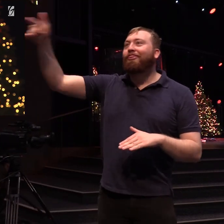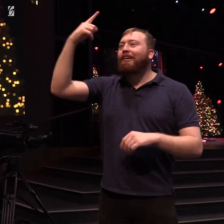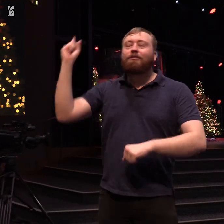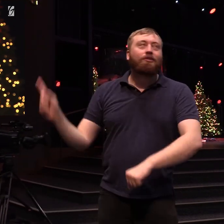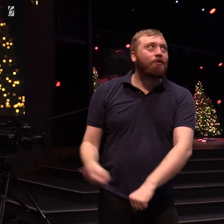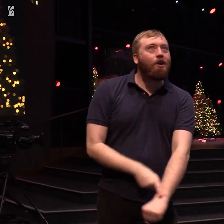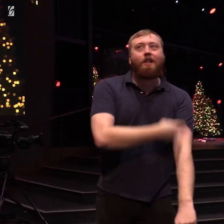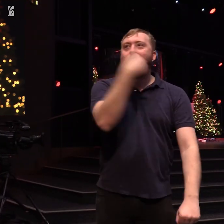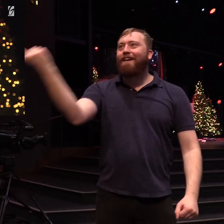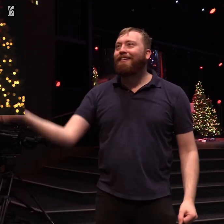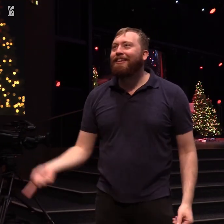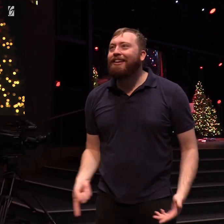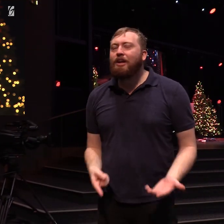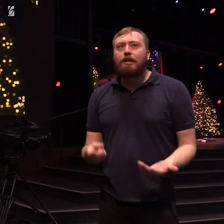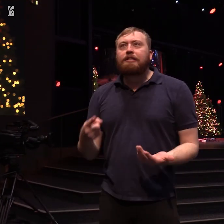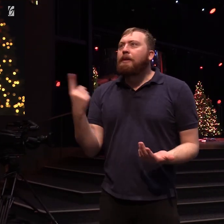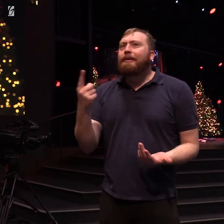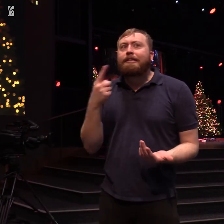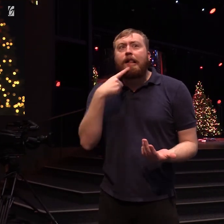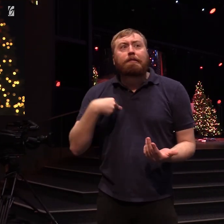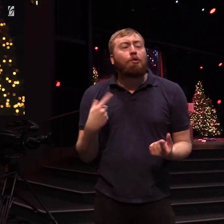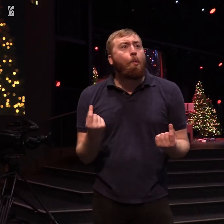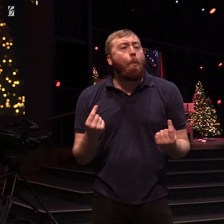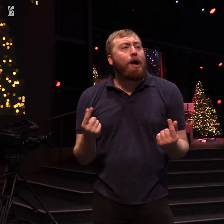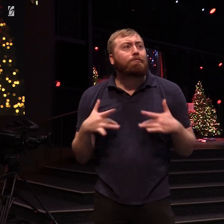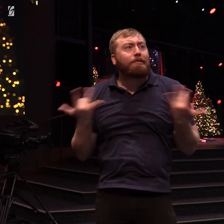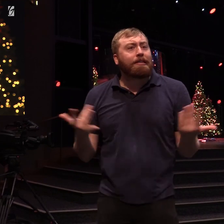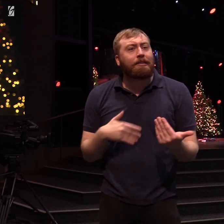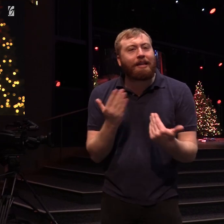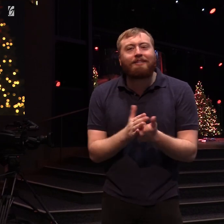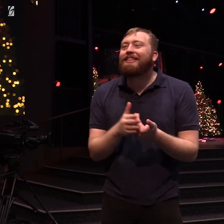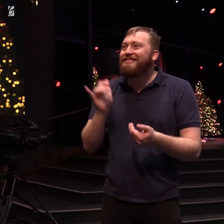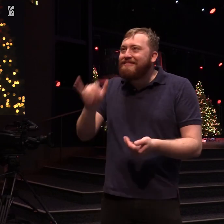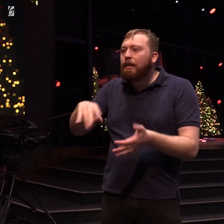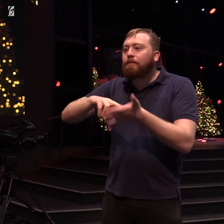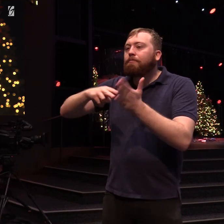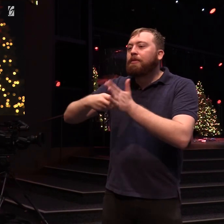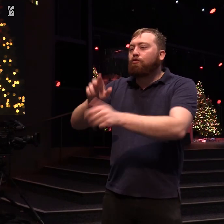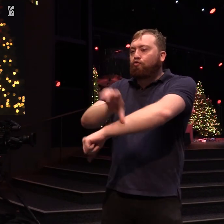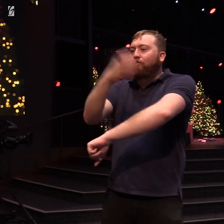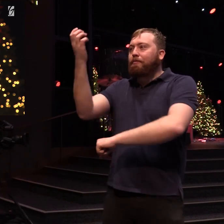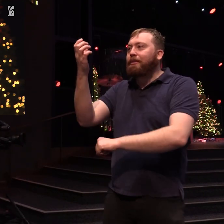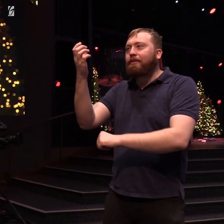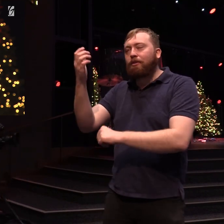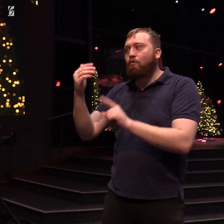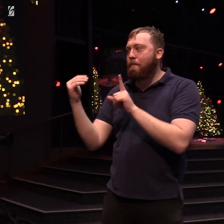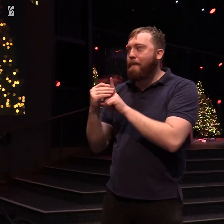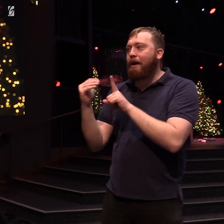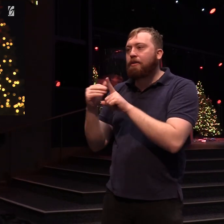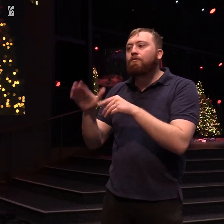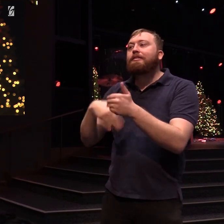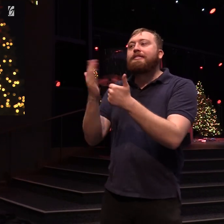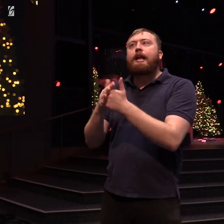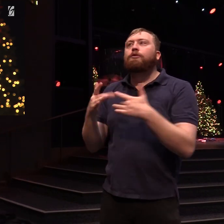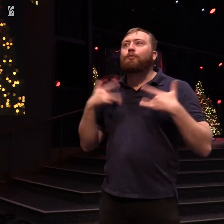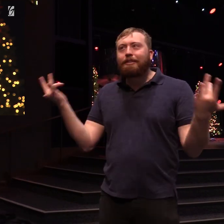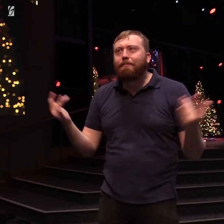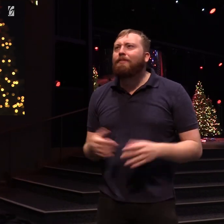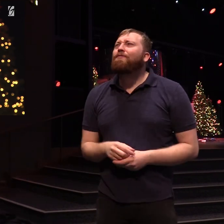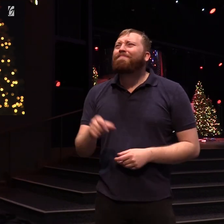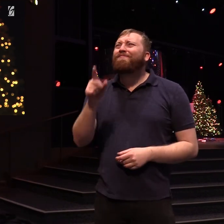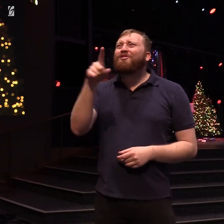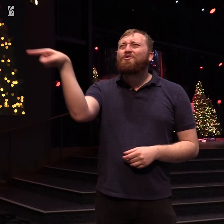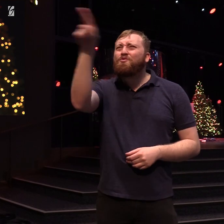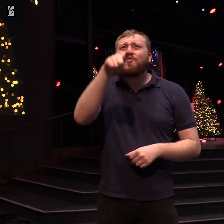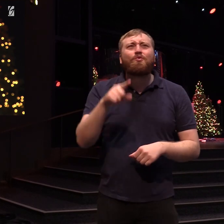Somebody needs to tell us what's next. Christmas tells us what's next. And to you, dear church,